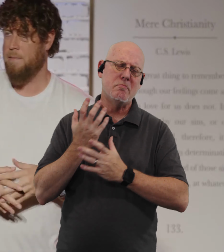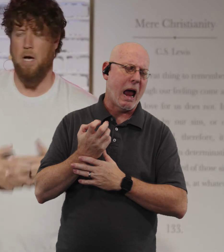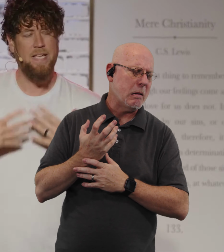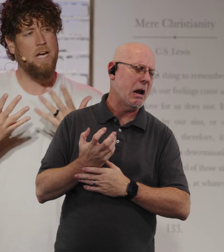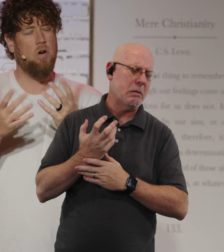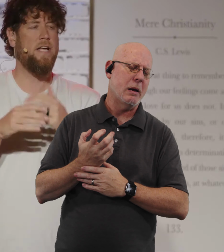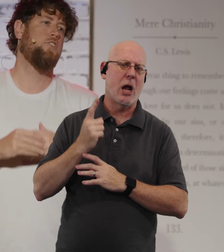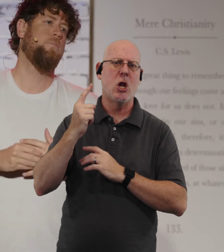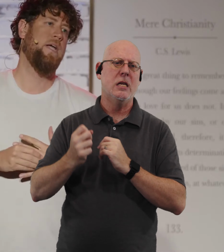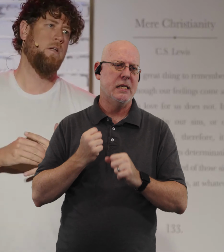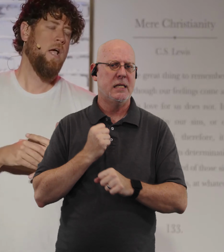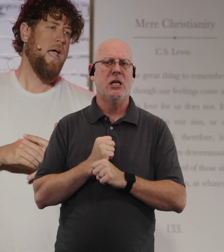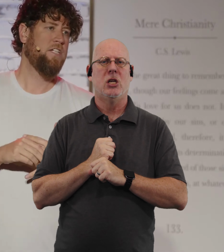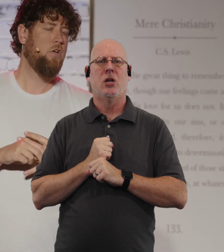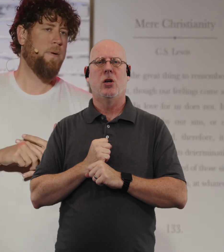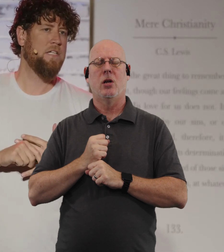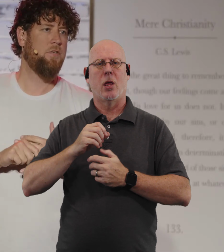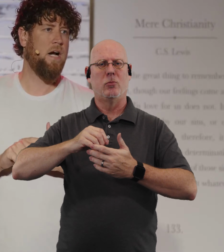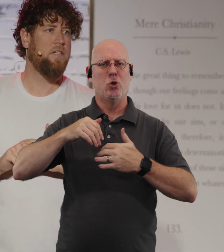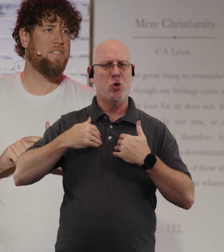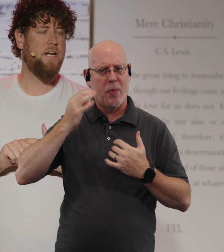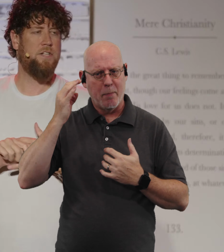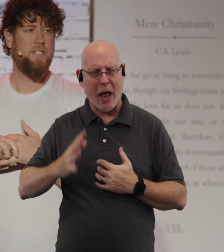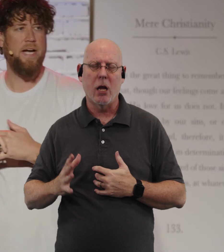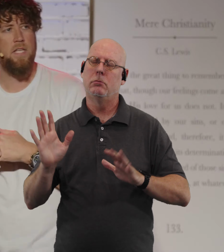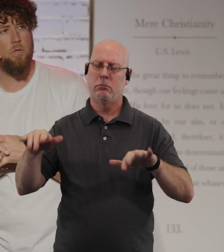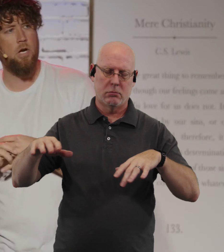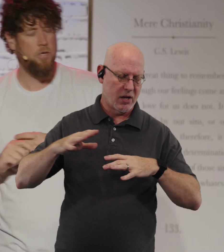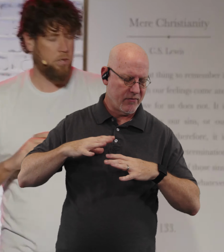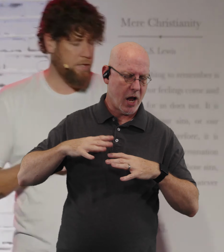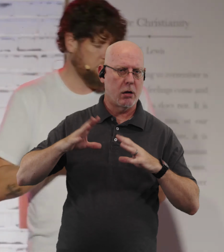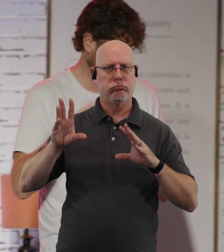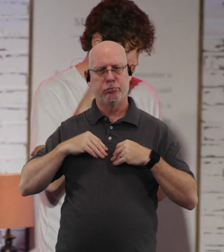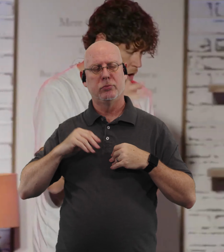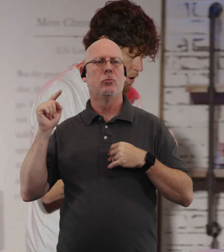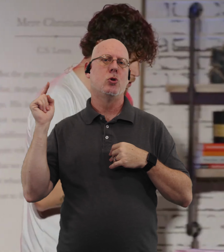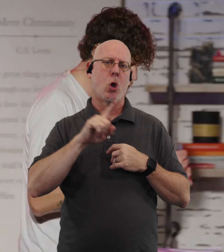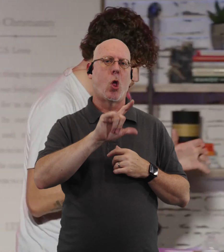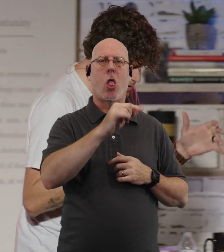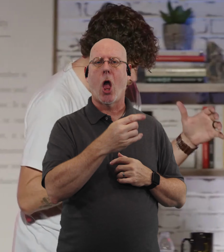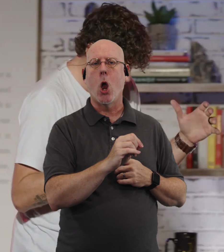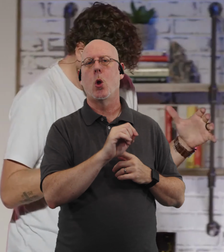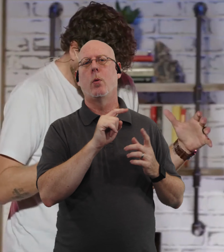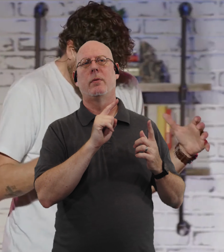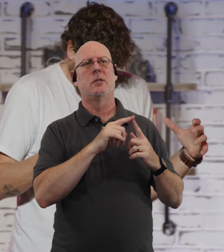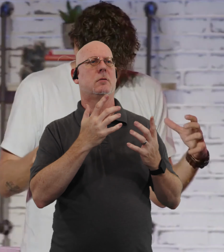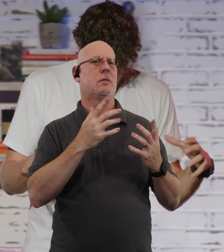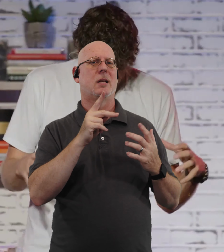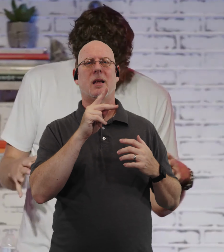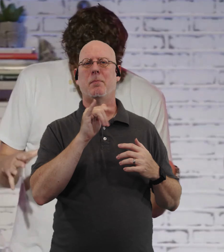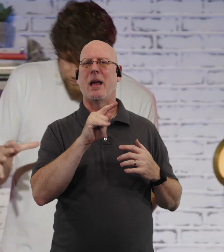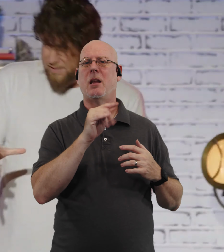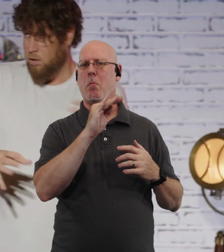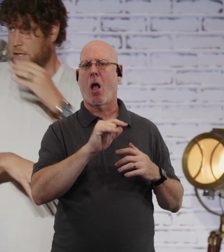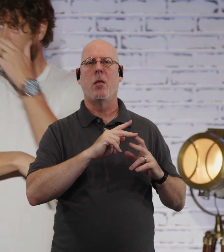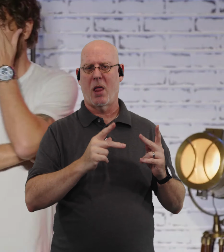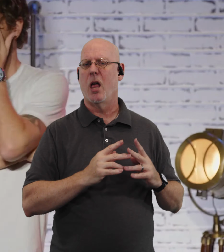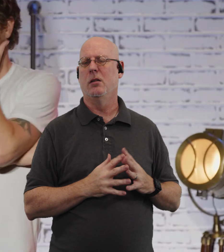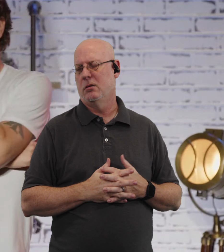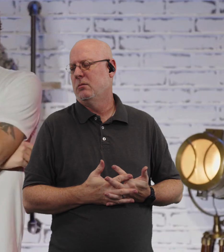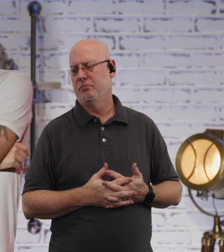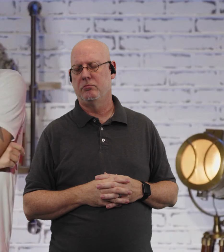begging me. About a year into being a student pastor there, I decided to take them with our youth leaders down to Largo to this paintball facility.